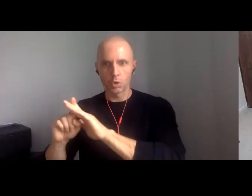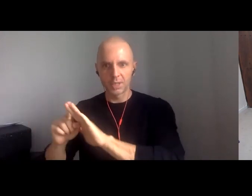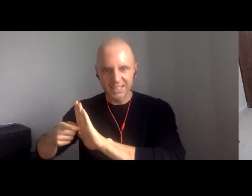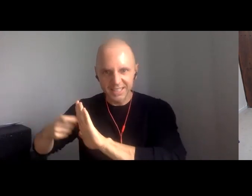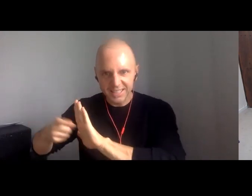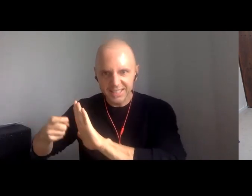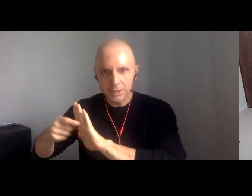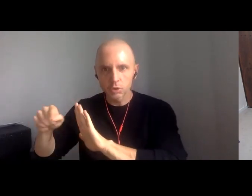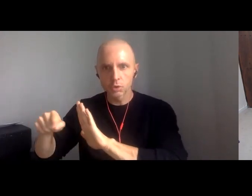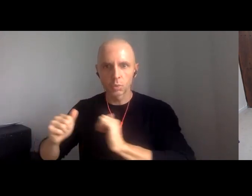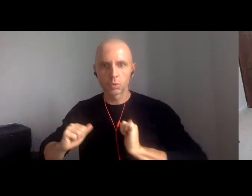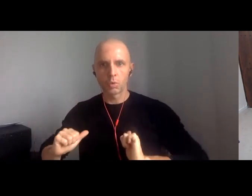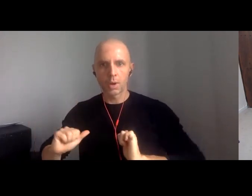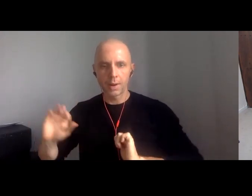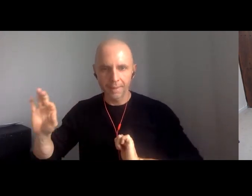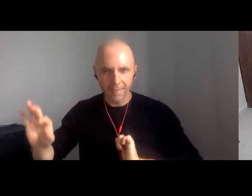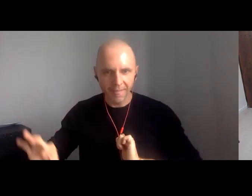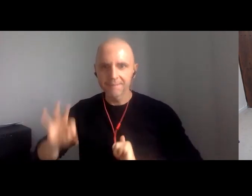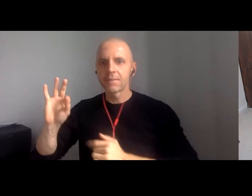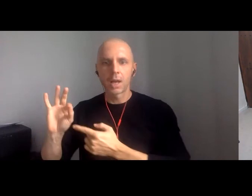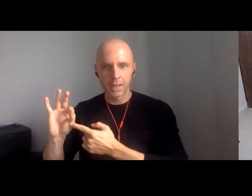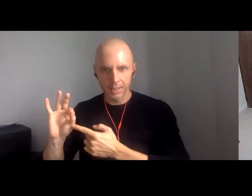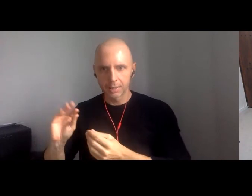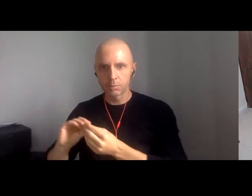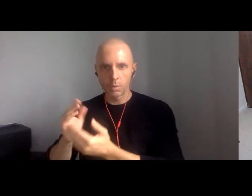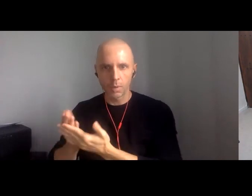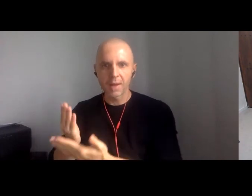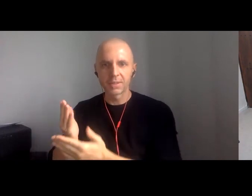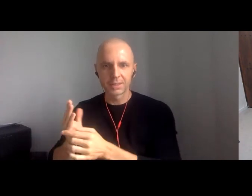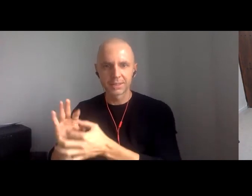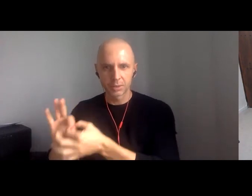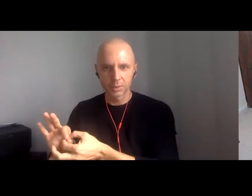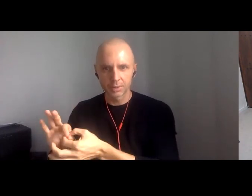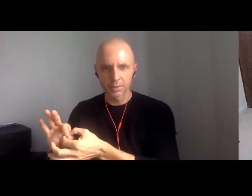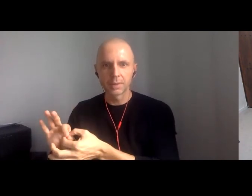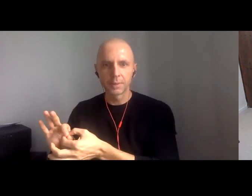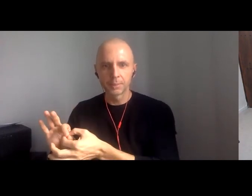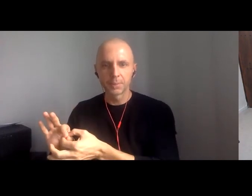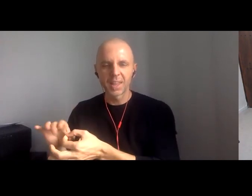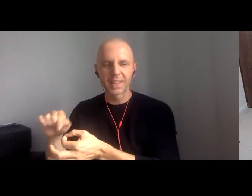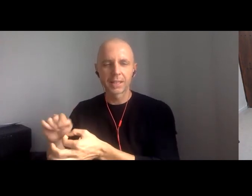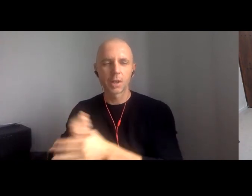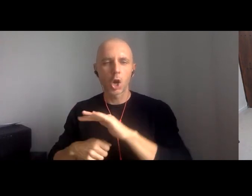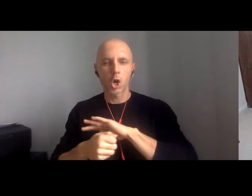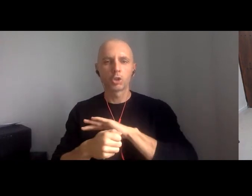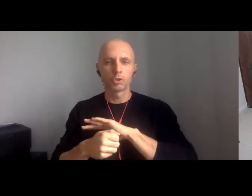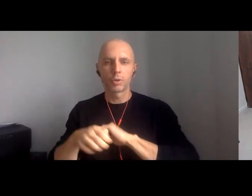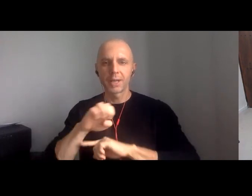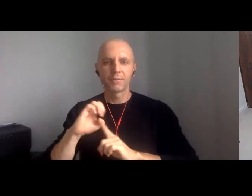and find evidence of its use. That's part of the environmental change project that's going on.